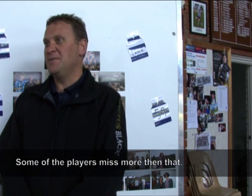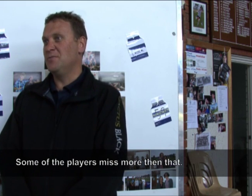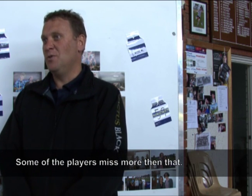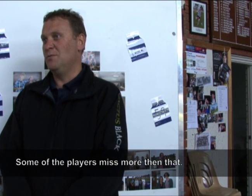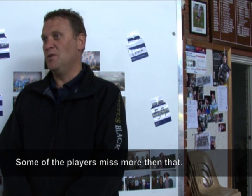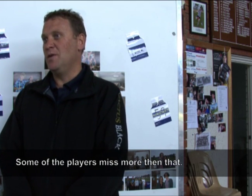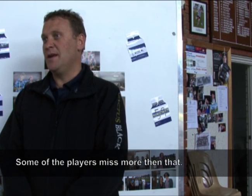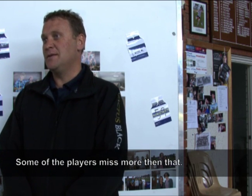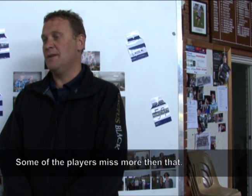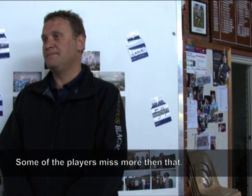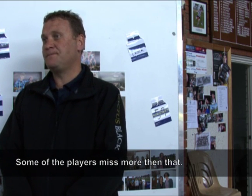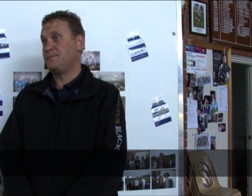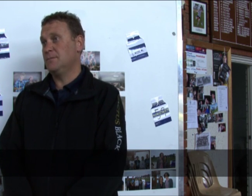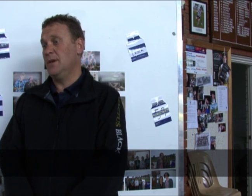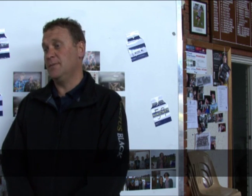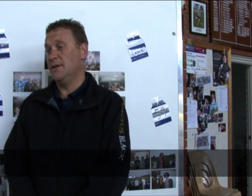miss more than that, so it's been,